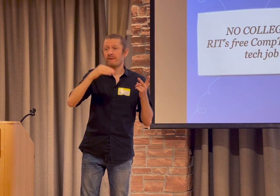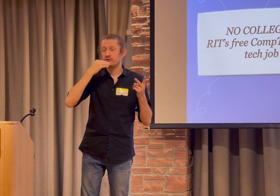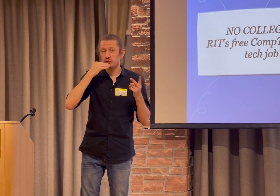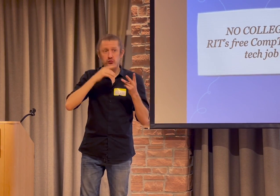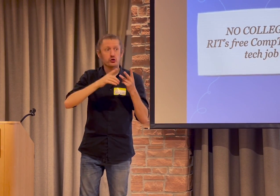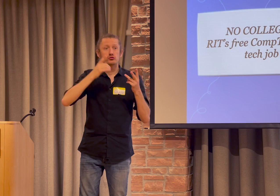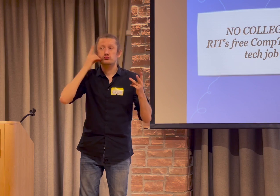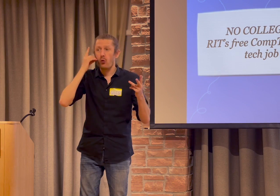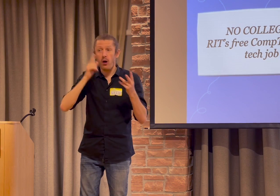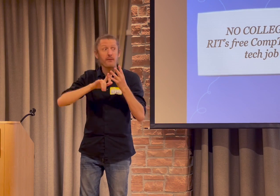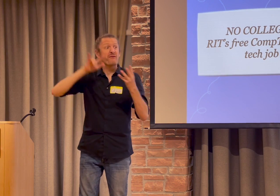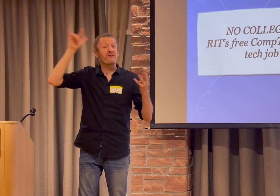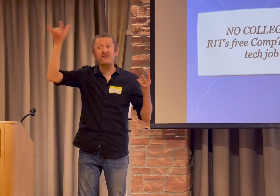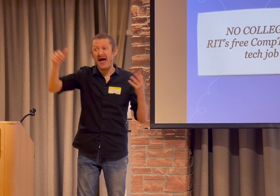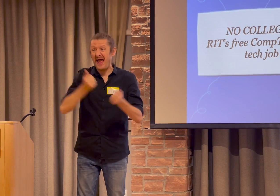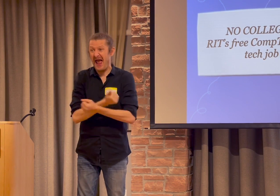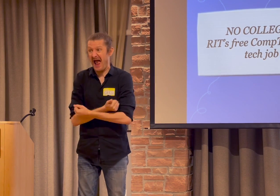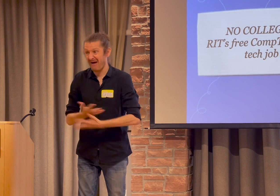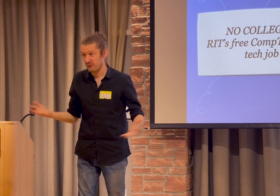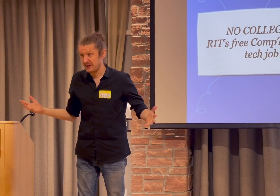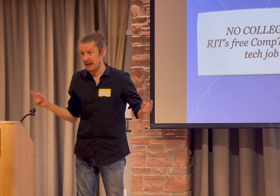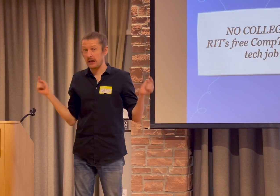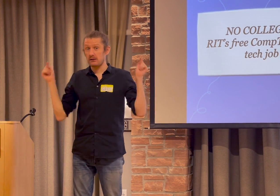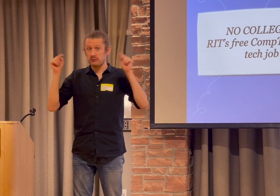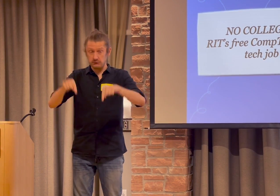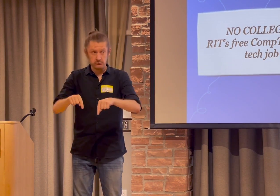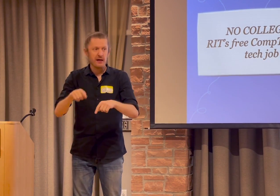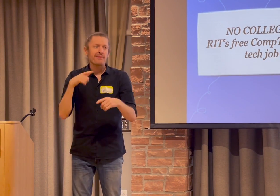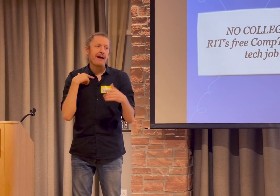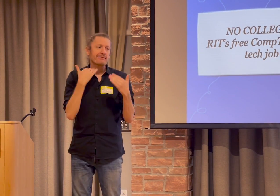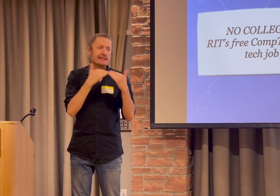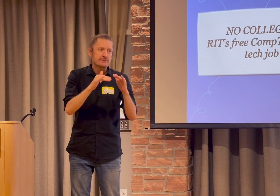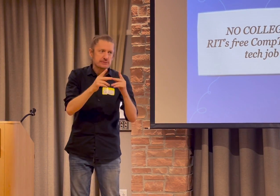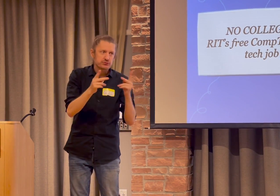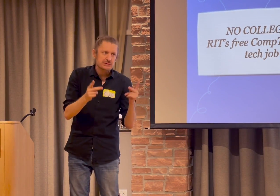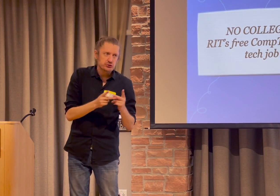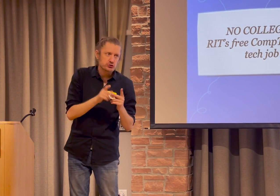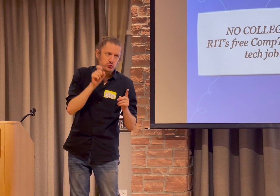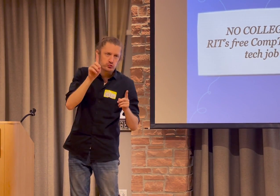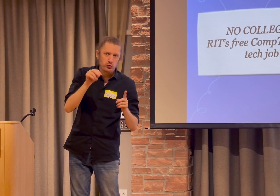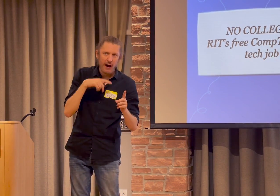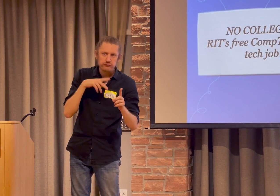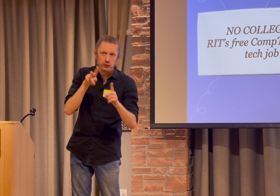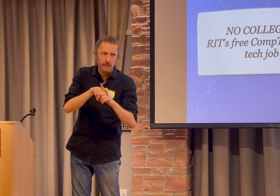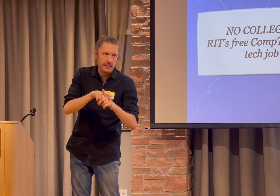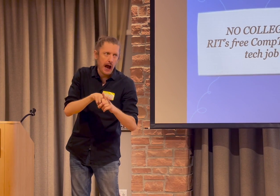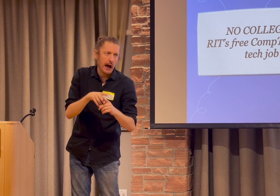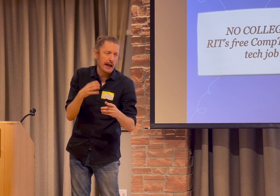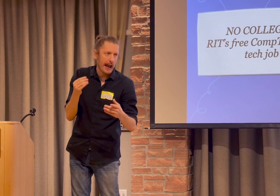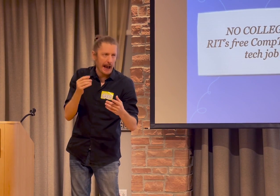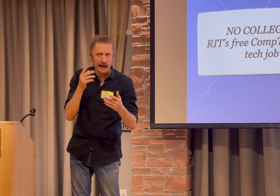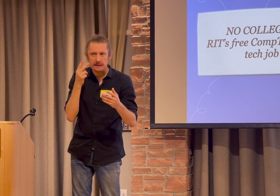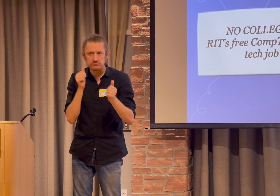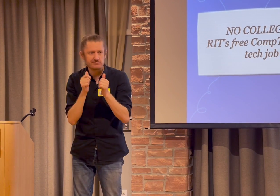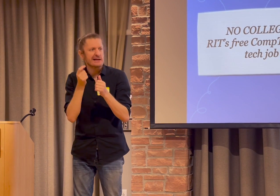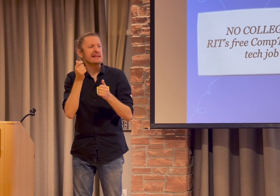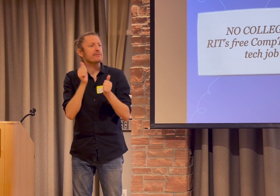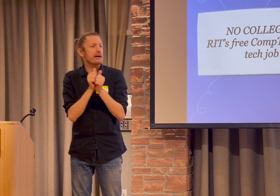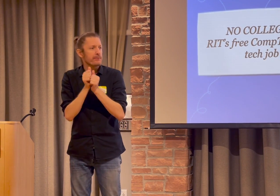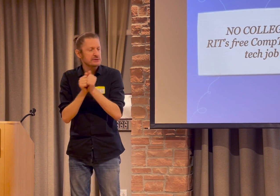Rochester. And they will pay your tuition, food, dorms, flight. They will completely pay for you to come. There are limited